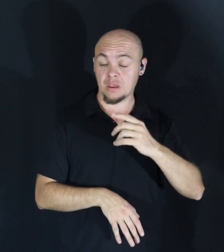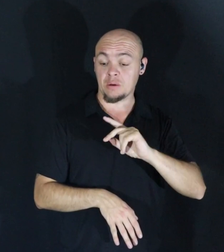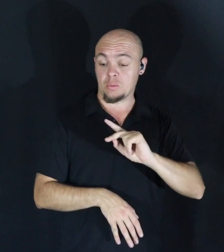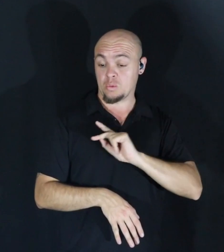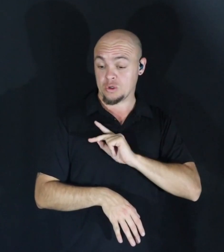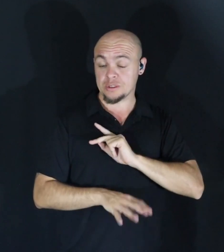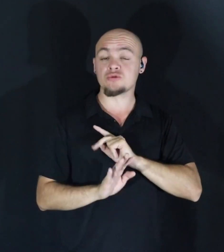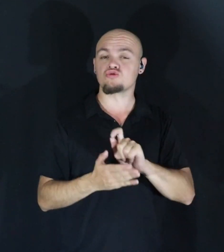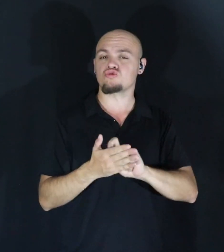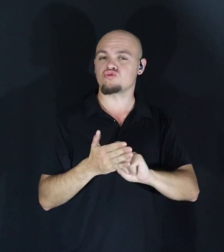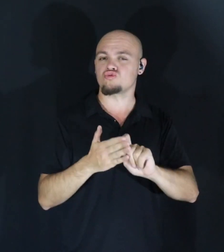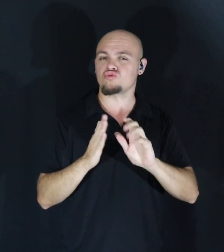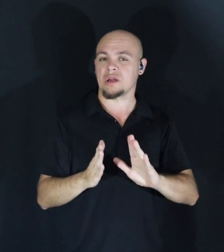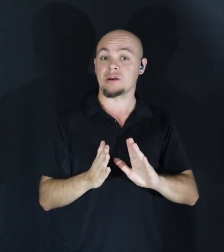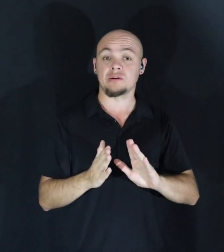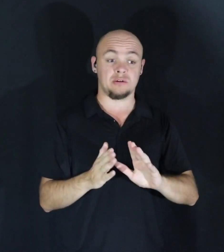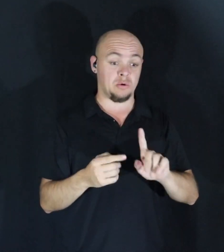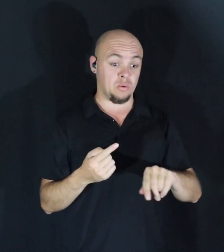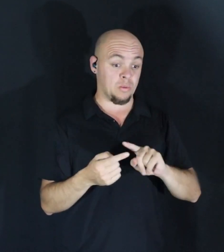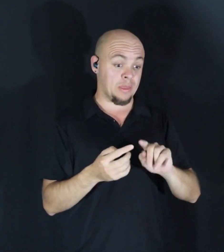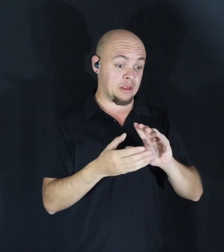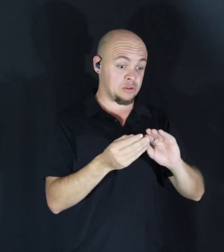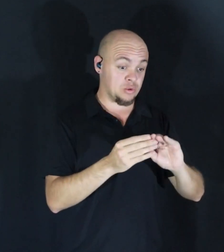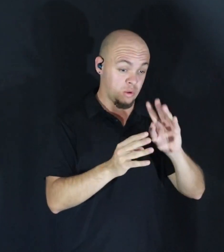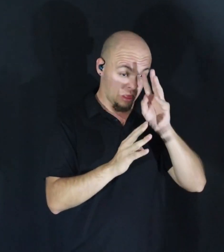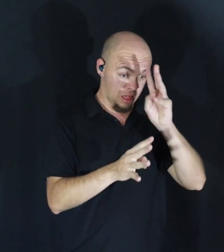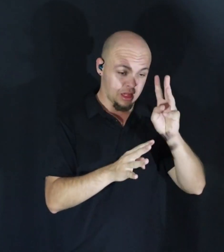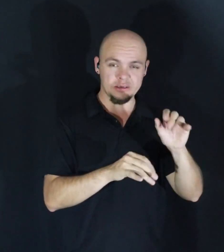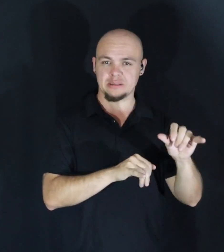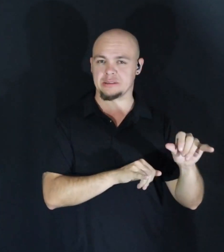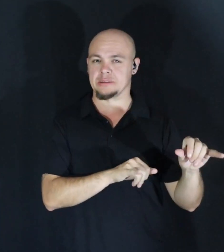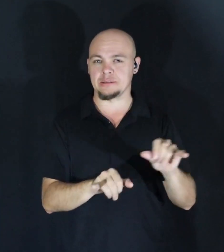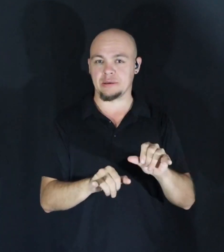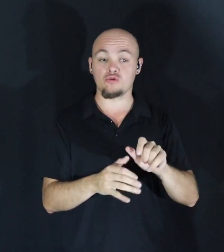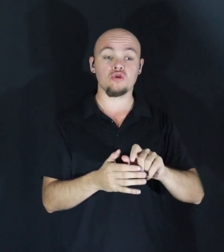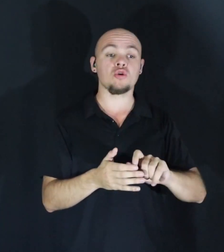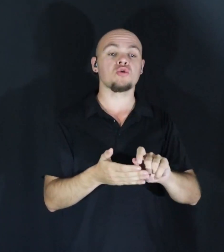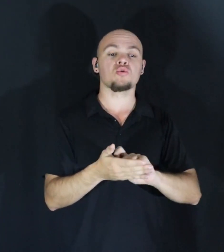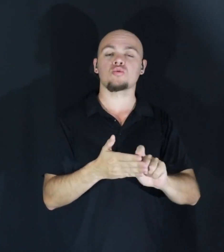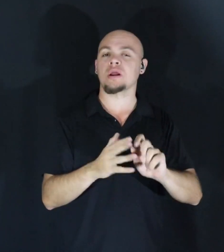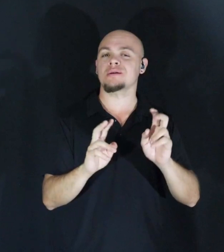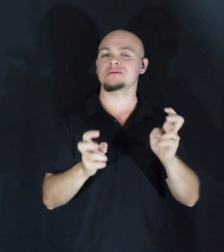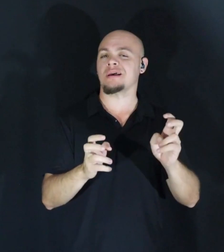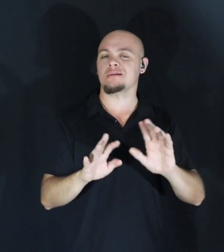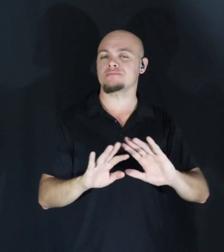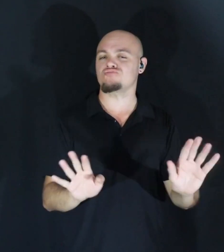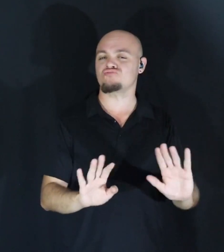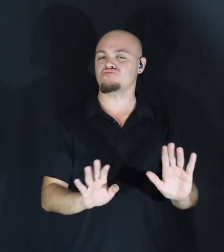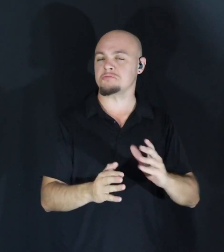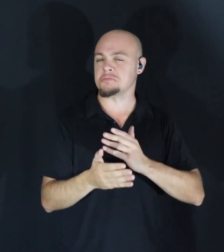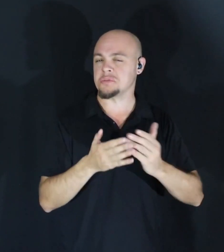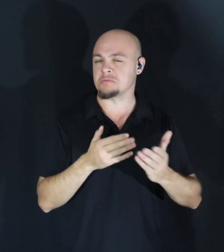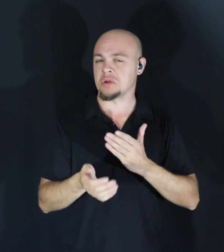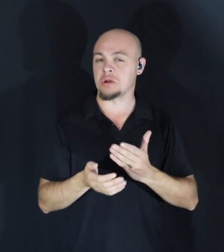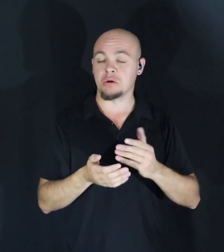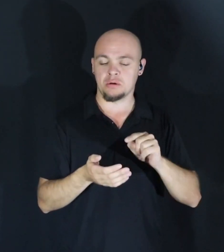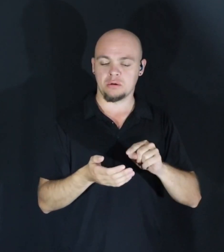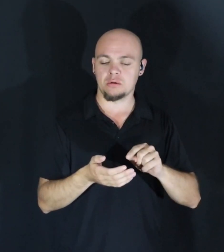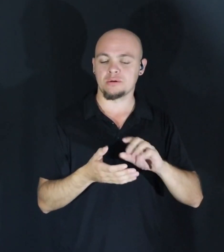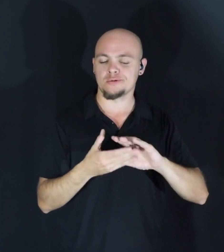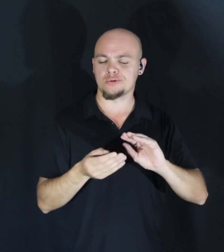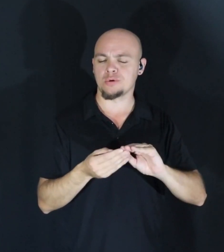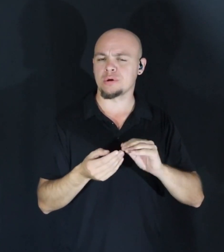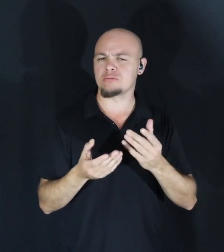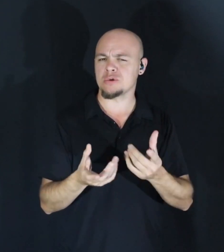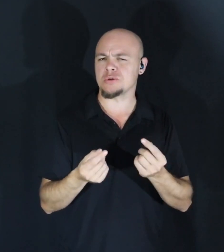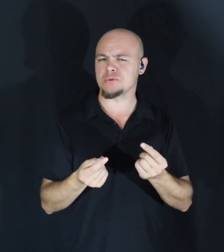made at the same time their stories are, that it's not the title of a writer that defines us, but what we choose to do with it.